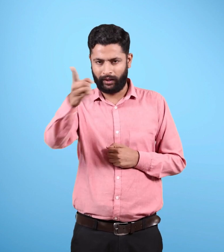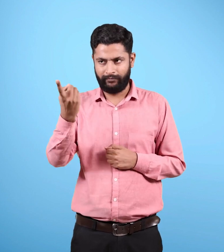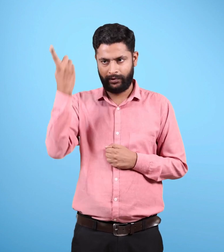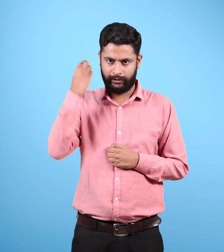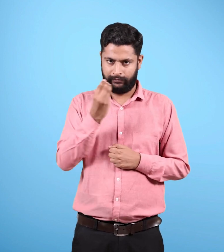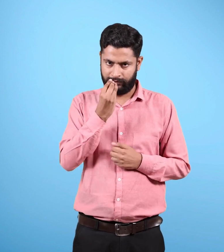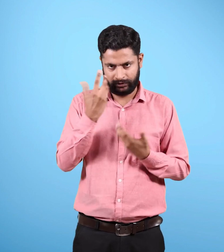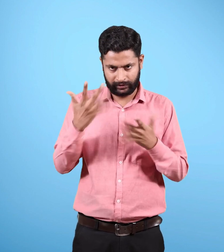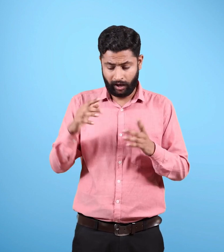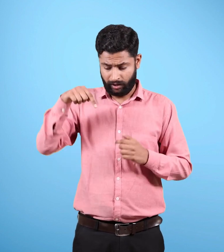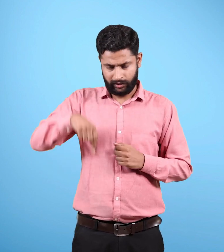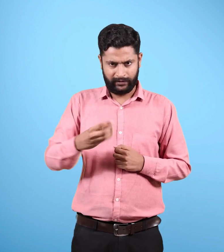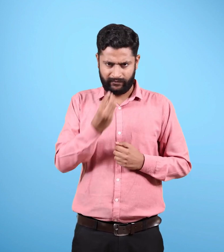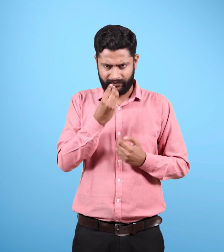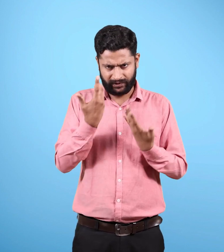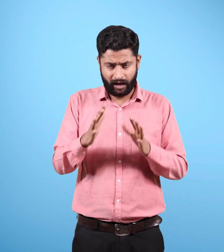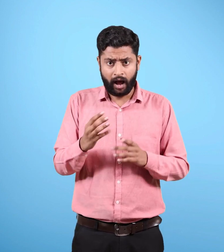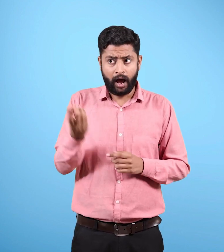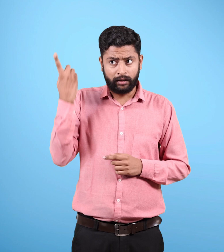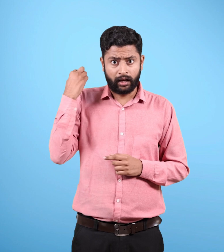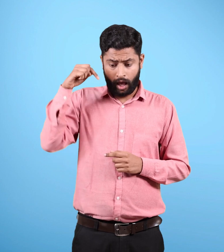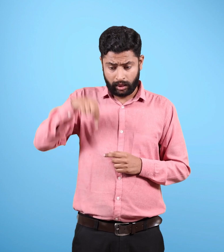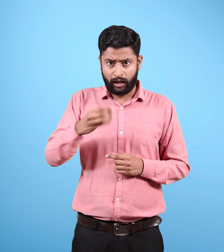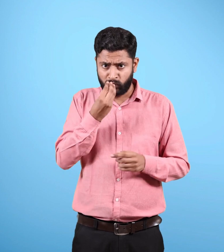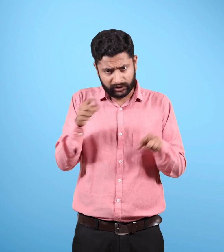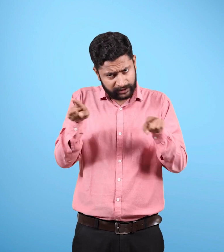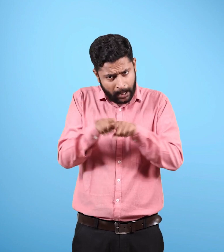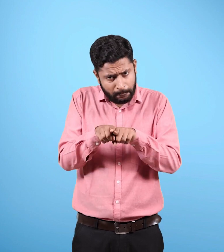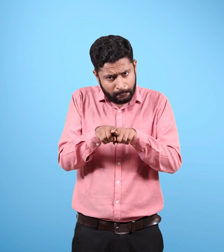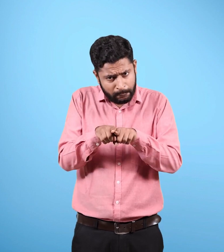Did you eat the same kind of food yesterday and today?